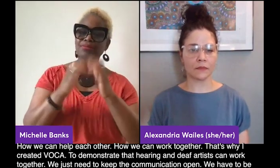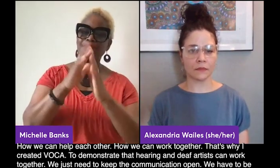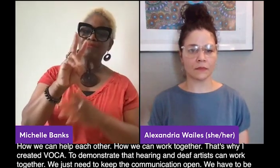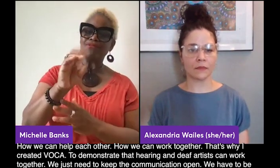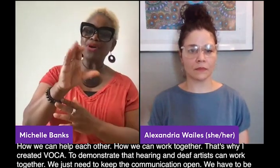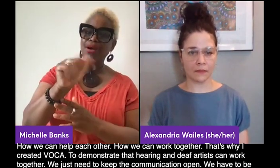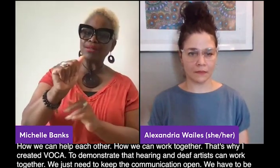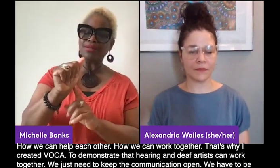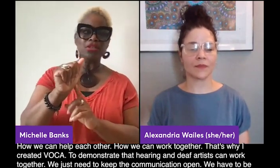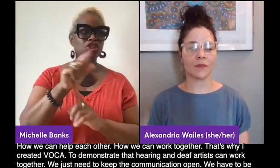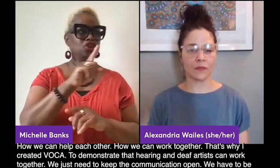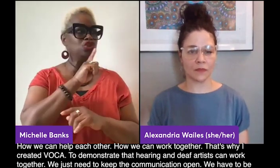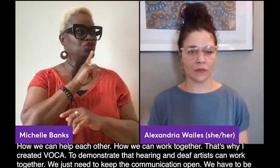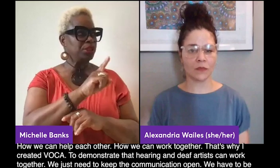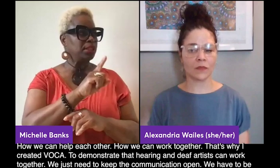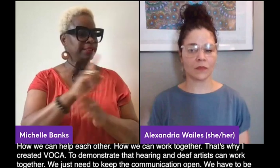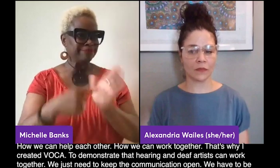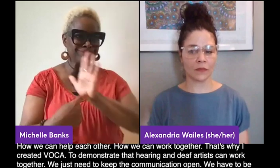why I created VOCA.